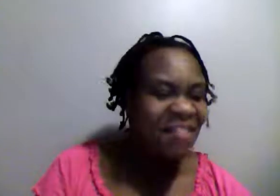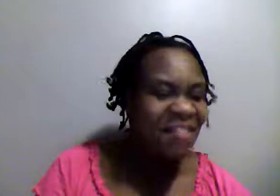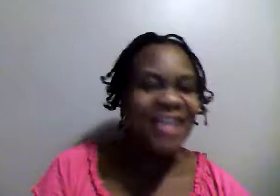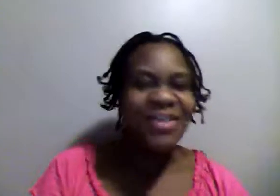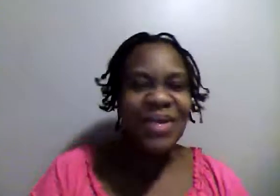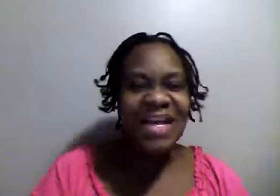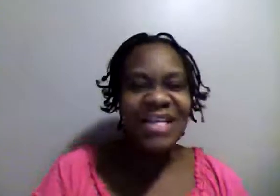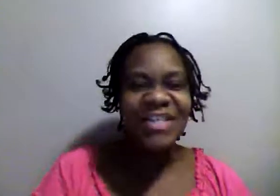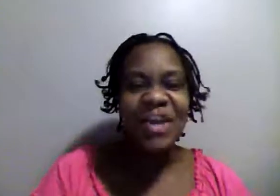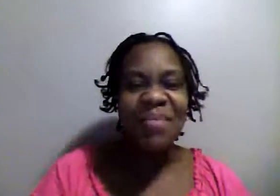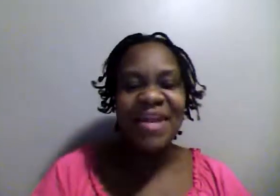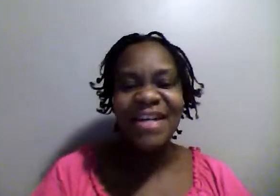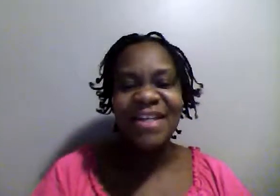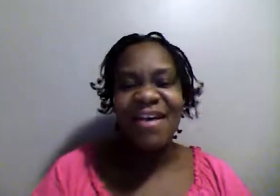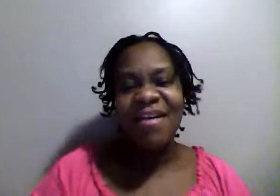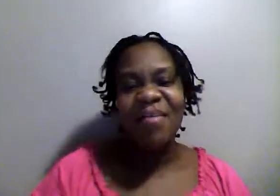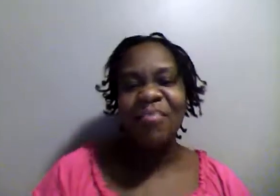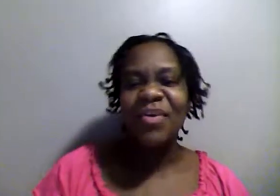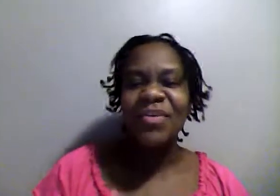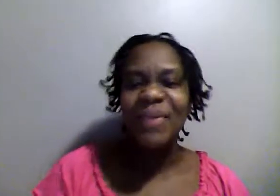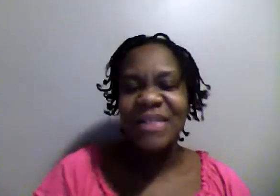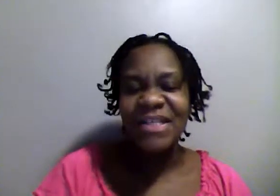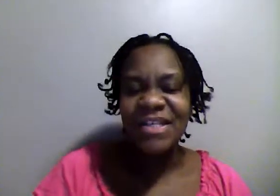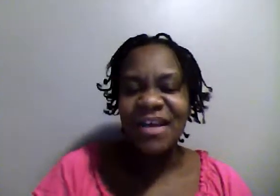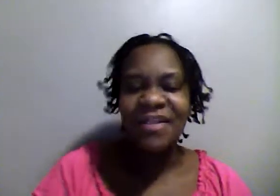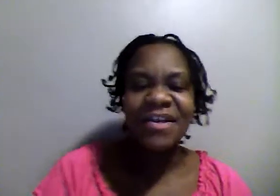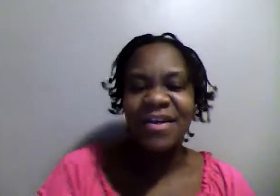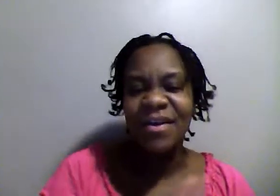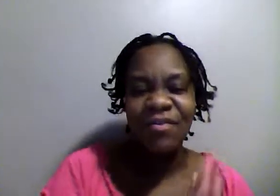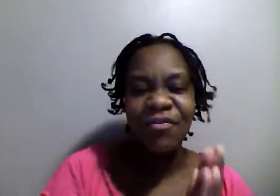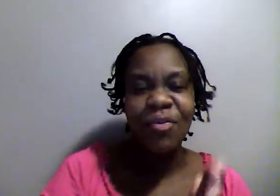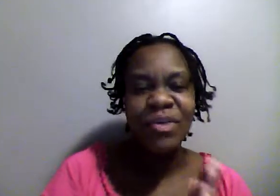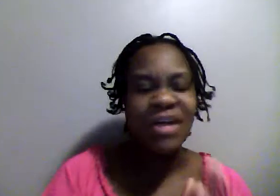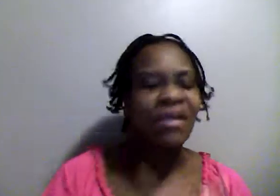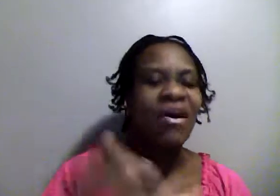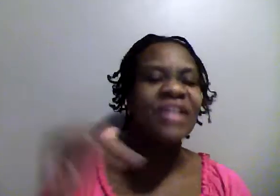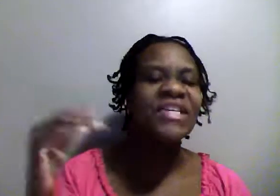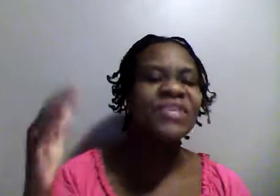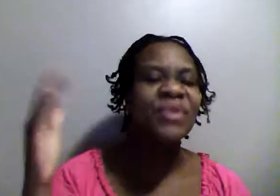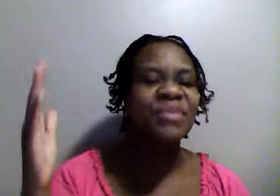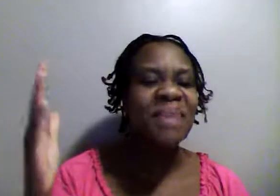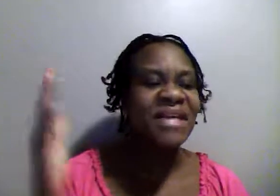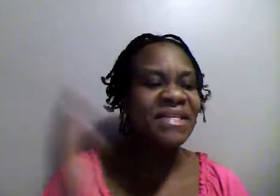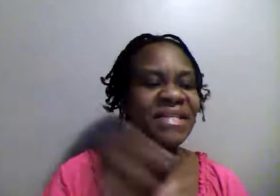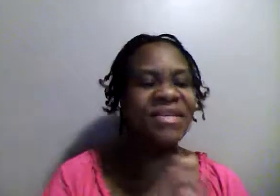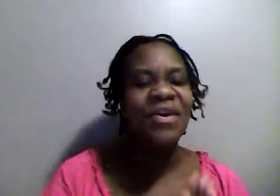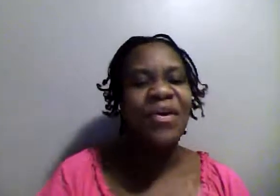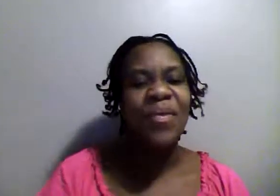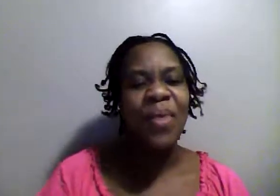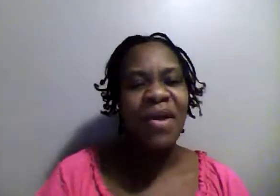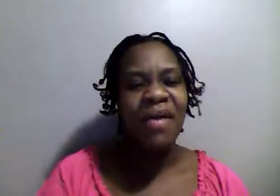Right, so the indeterminate produces the fruit on a continuous basis,